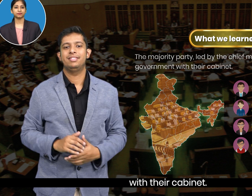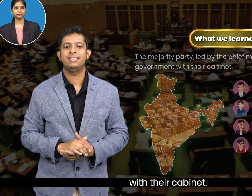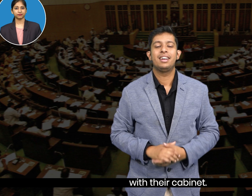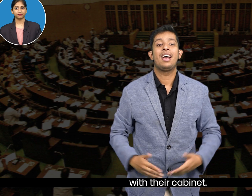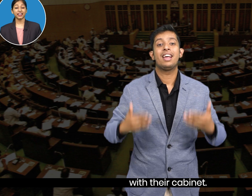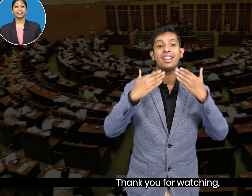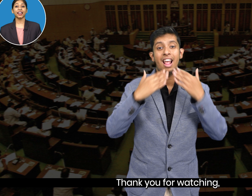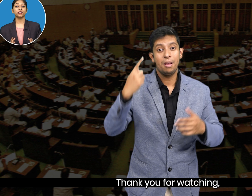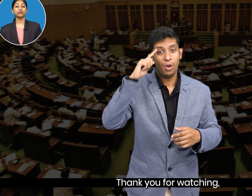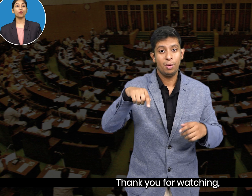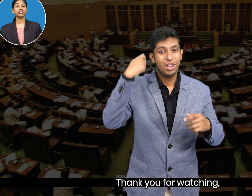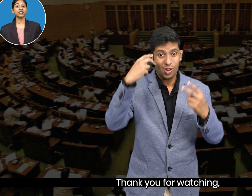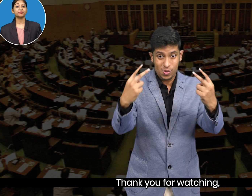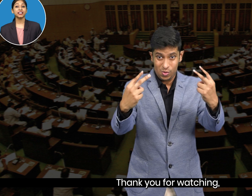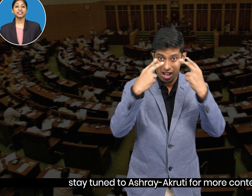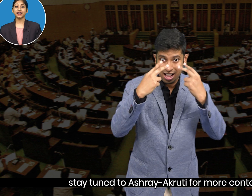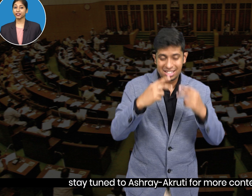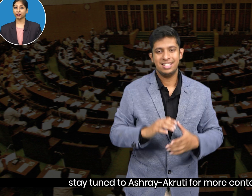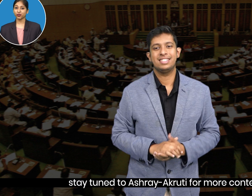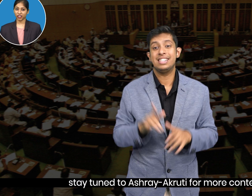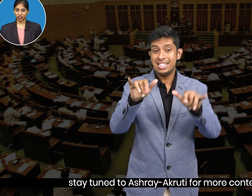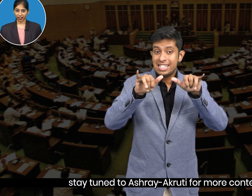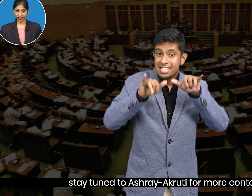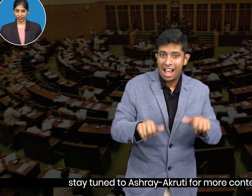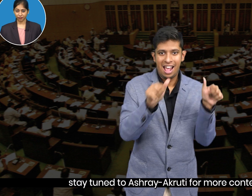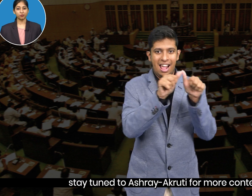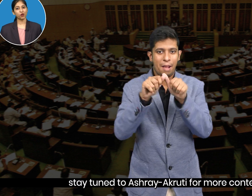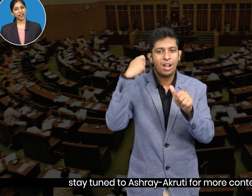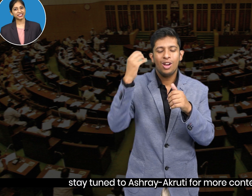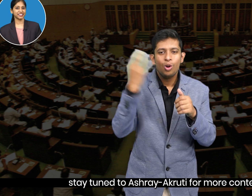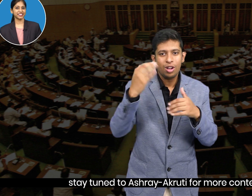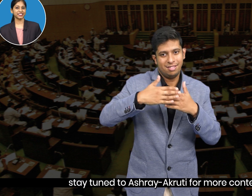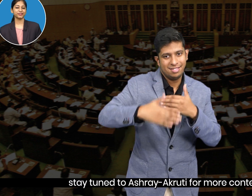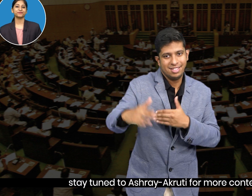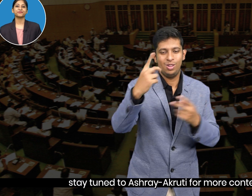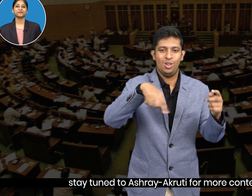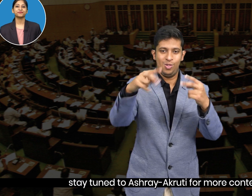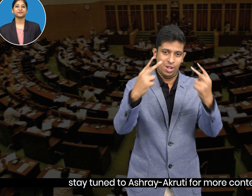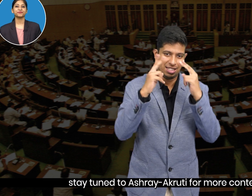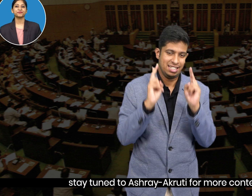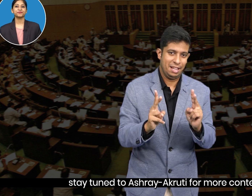Thank you for watching. Stay tuned to Ashray Akruti for more content.